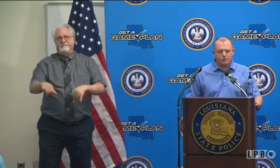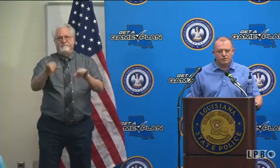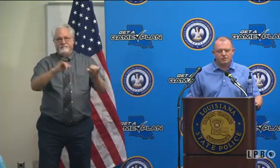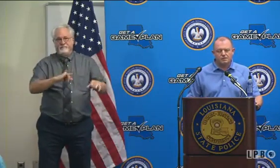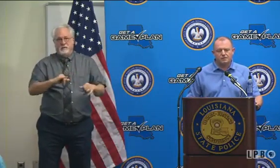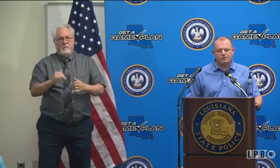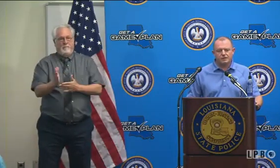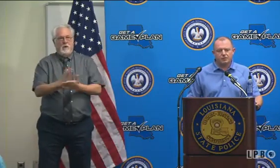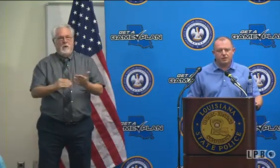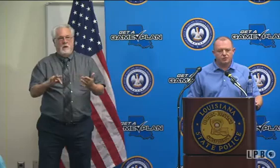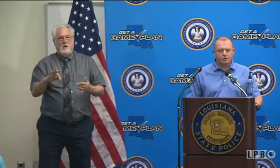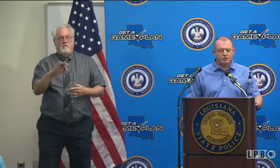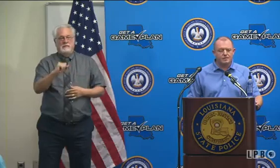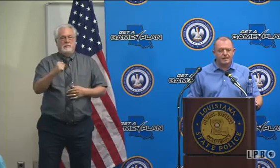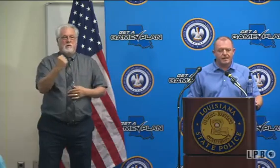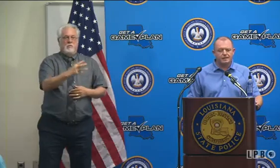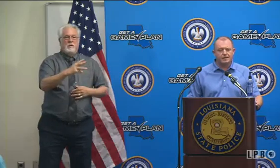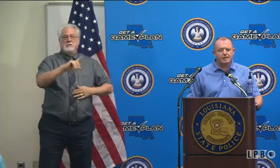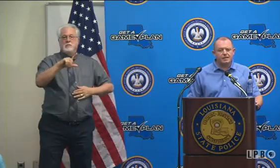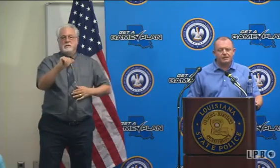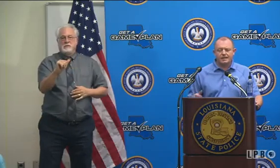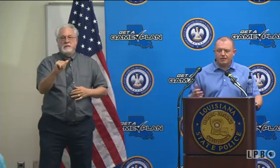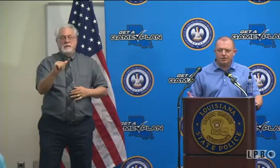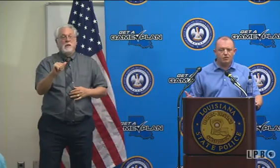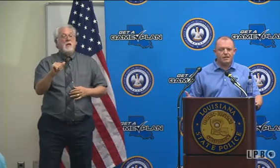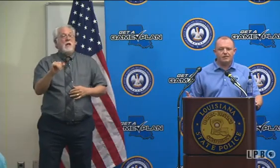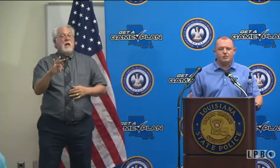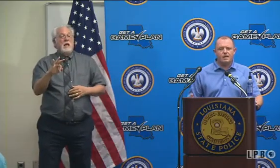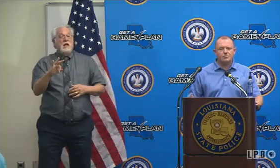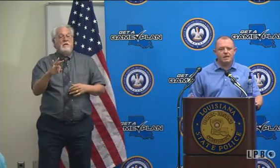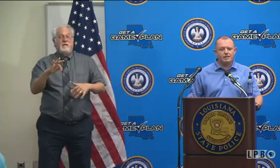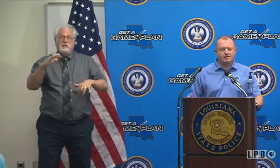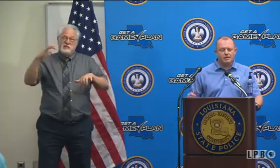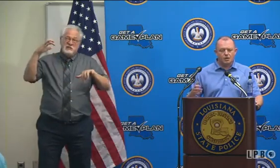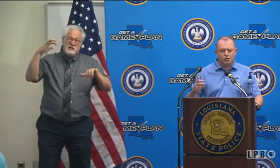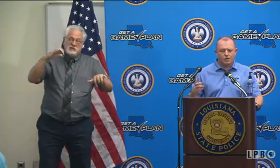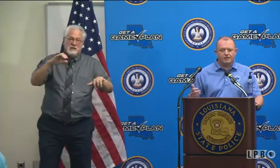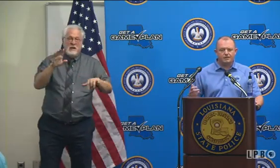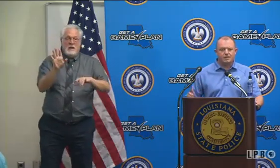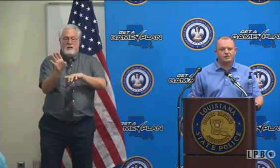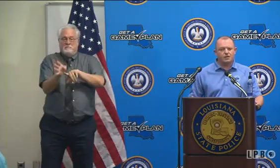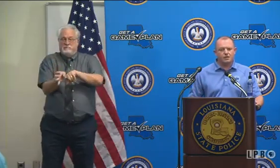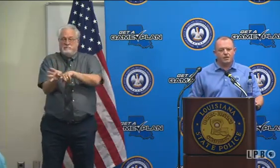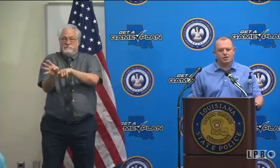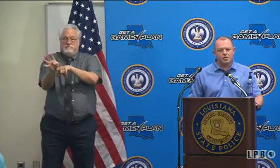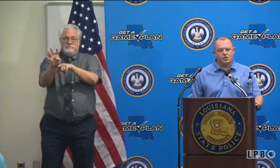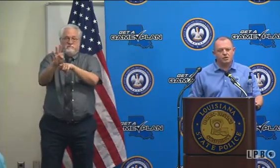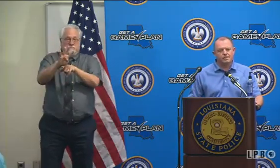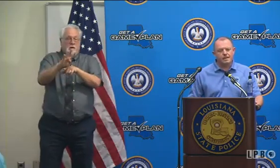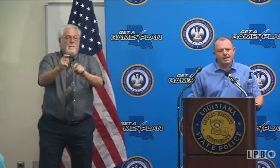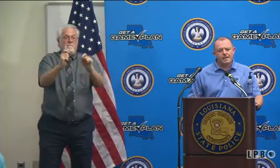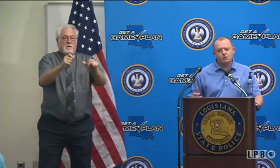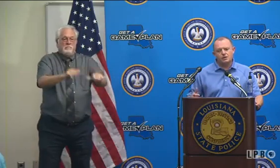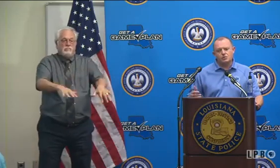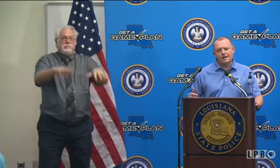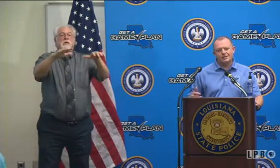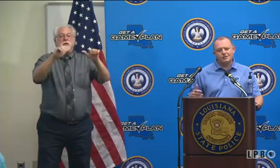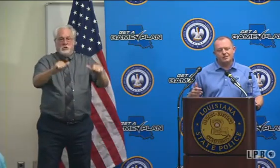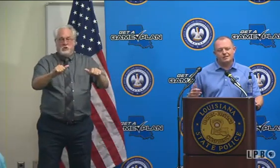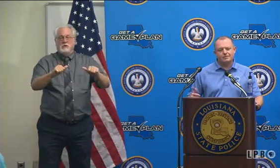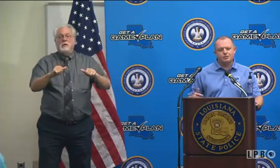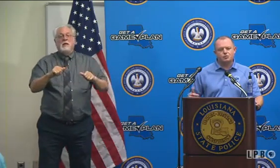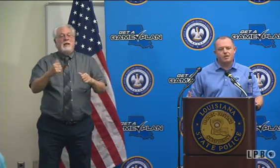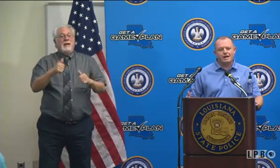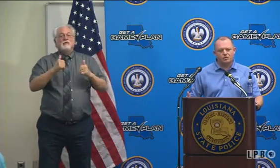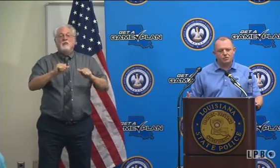over portions of southwestern Louisiana. If you get under those heavy rain bands, quick flash flooding can occur. Anyone trying